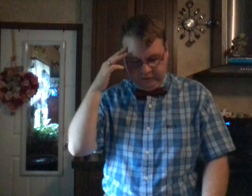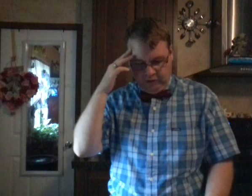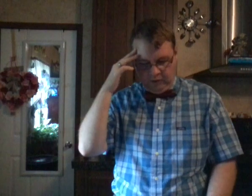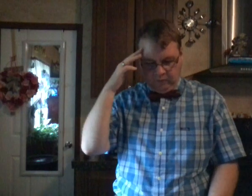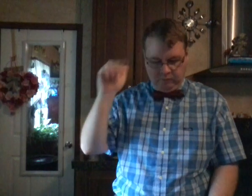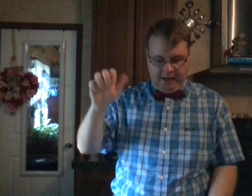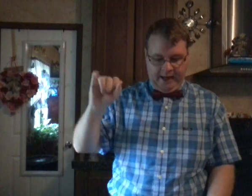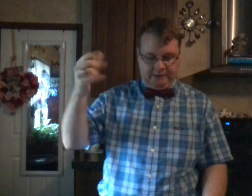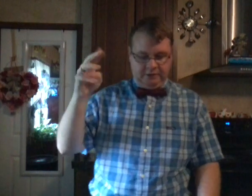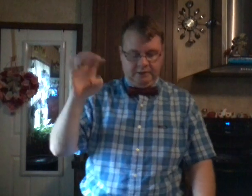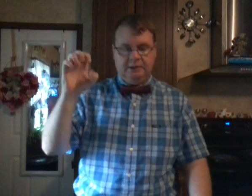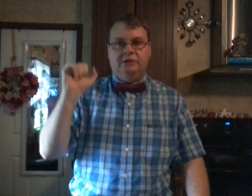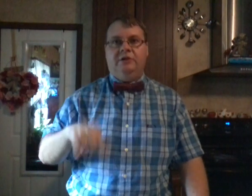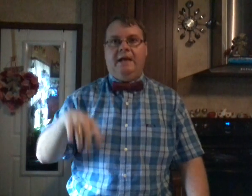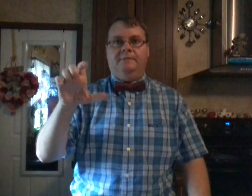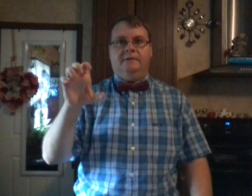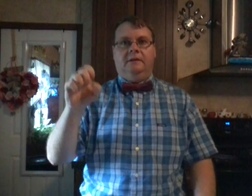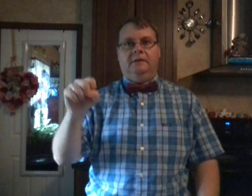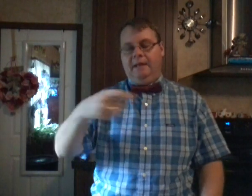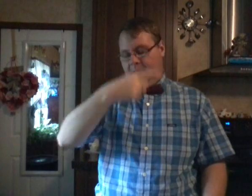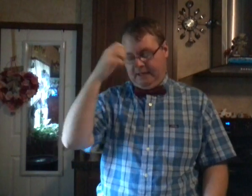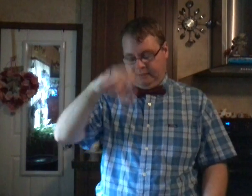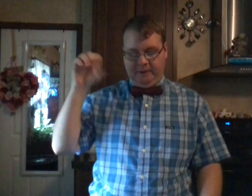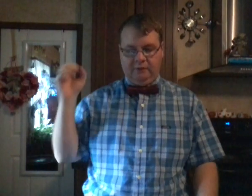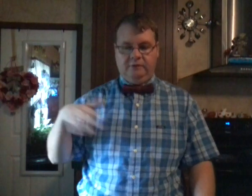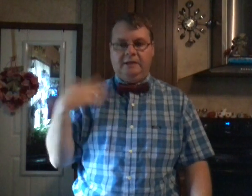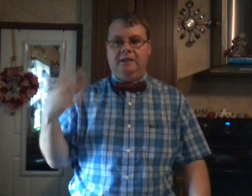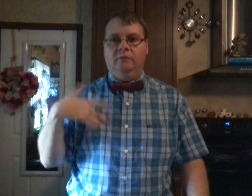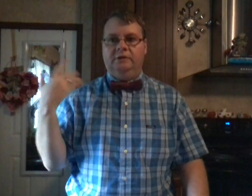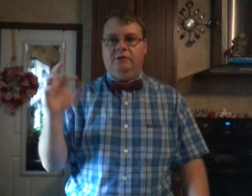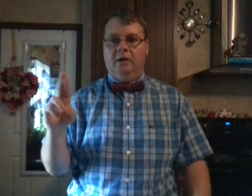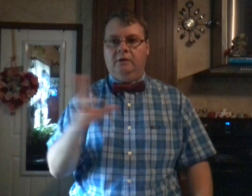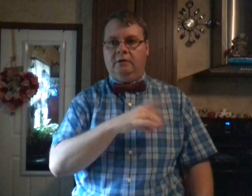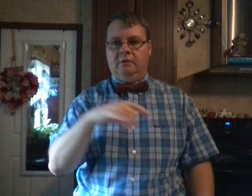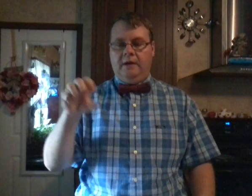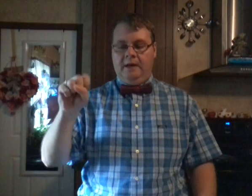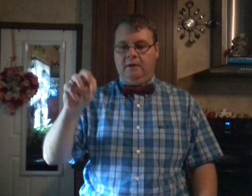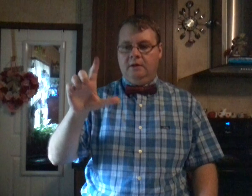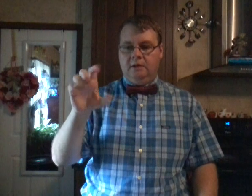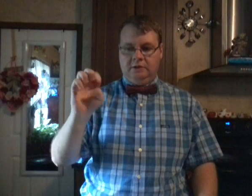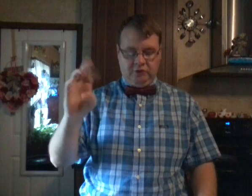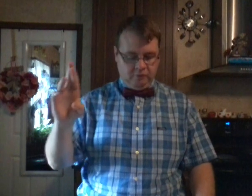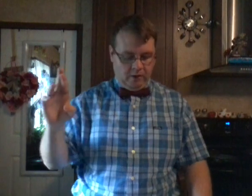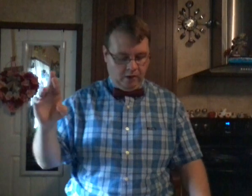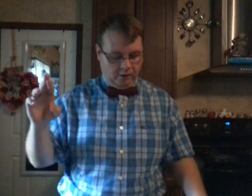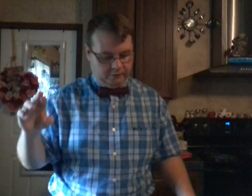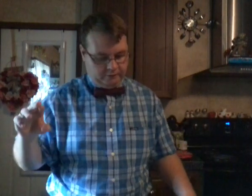was known as James the last, because he was younger and smaller